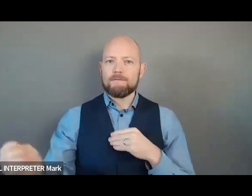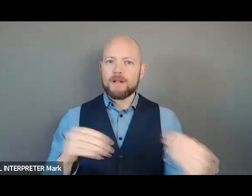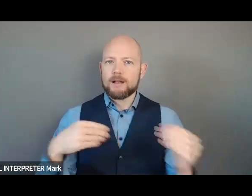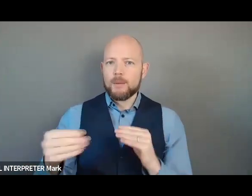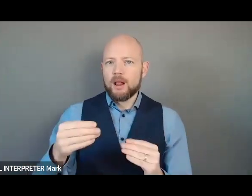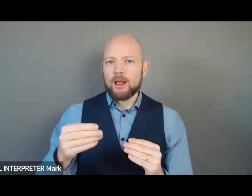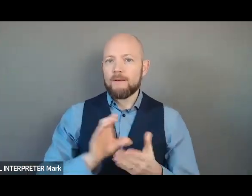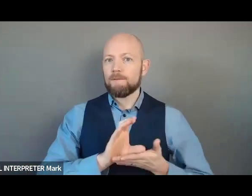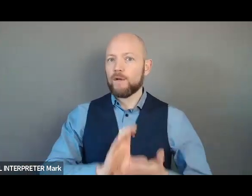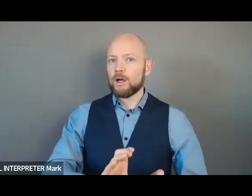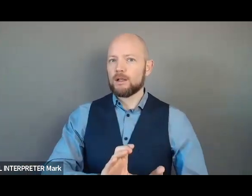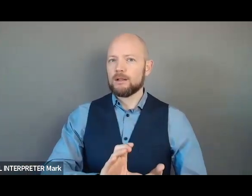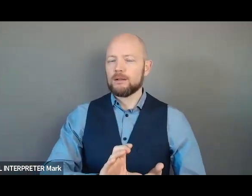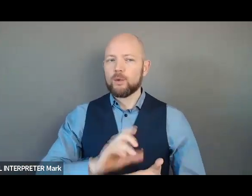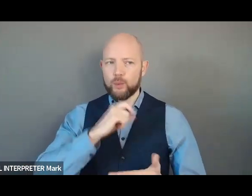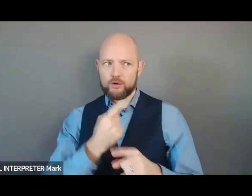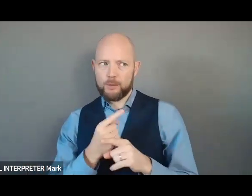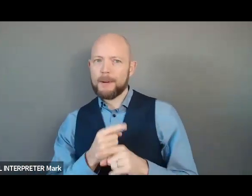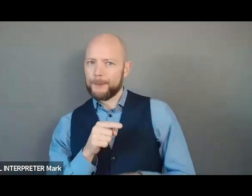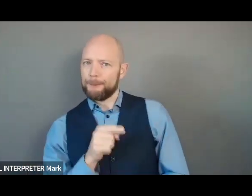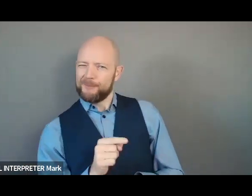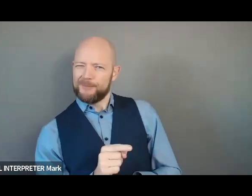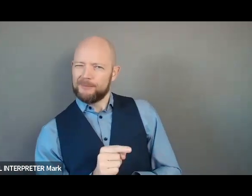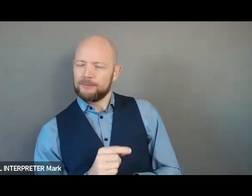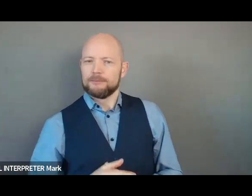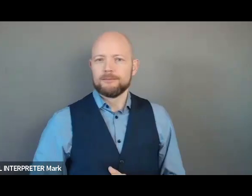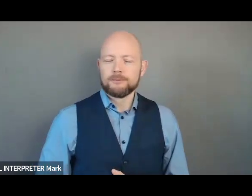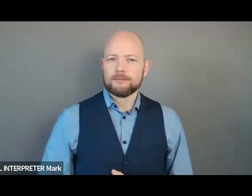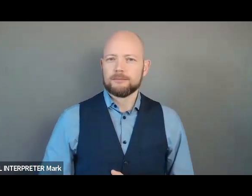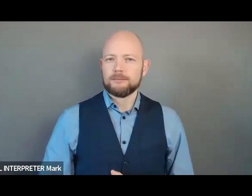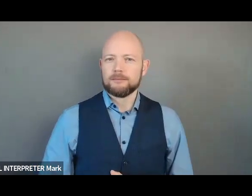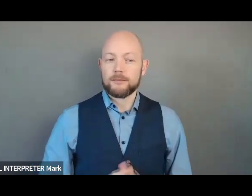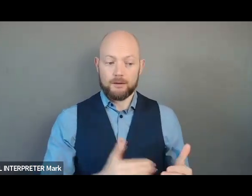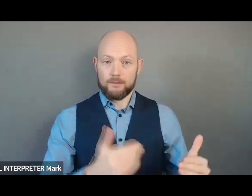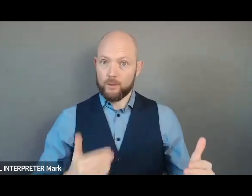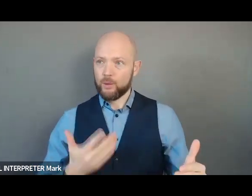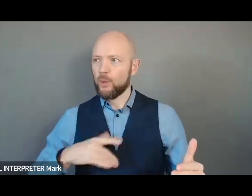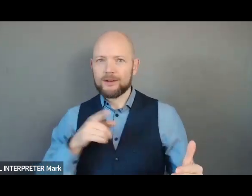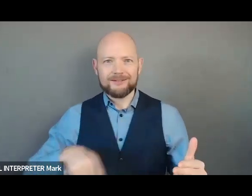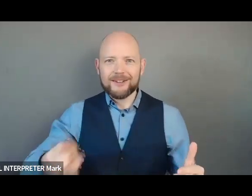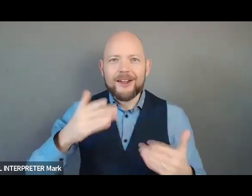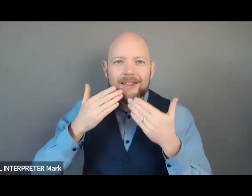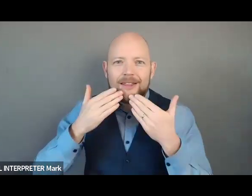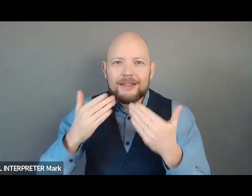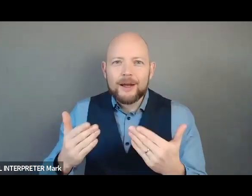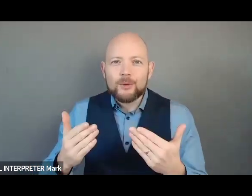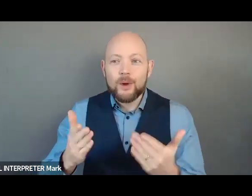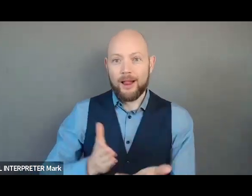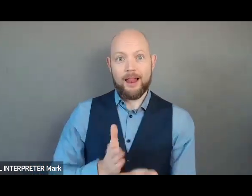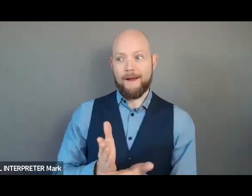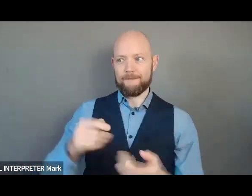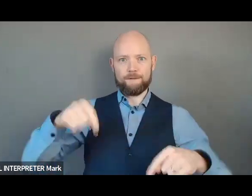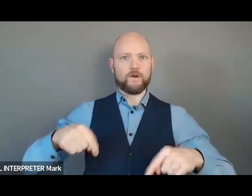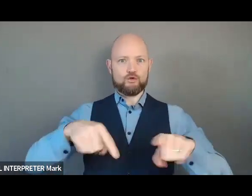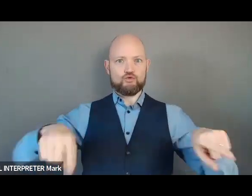slightly differently, how our approach to evaluating. But before I got to that, I wanted to say thank you to everybody who's online and in the room who were peer reviewers